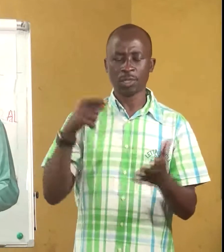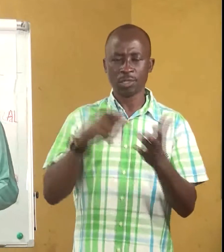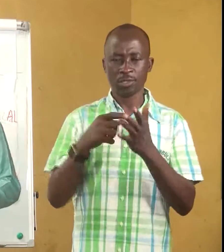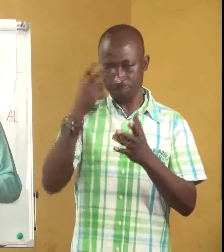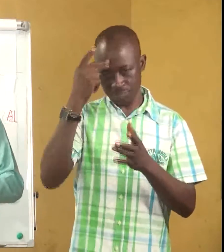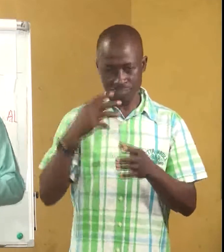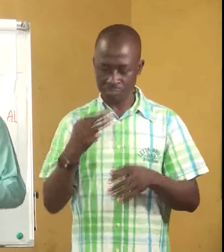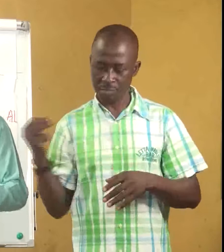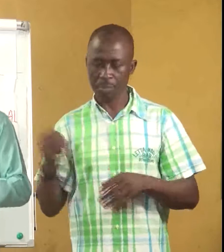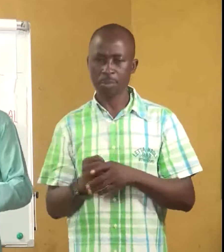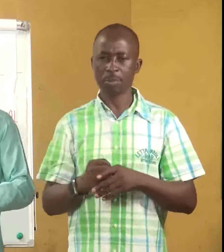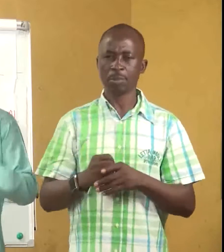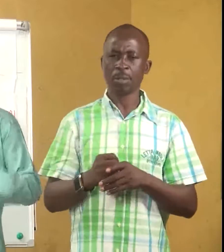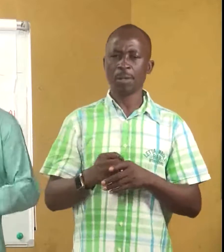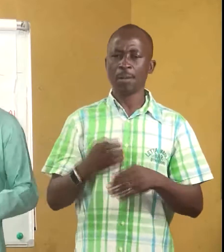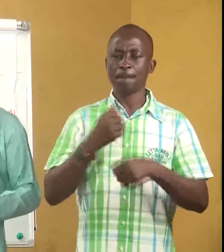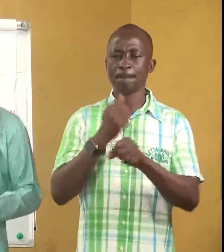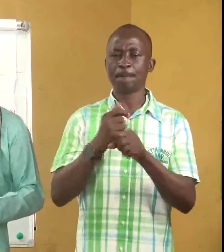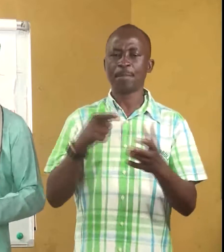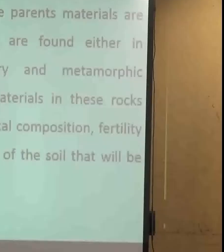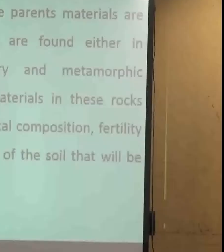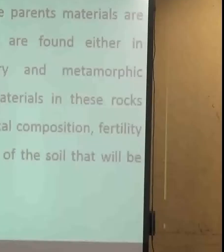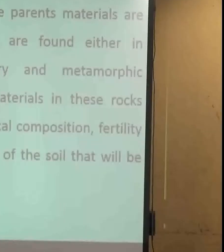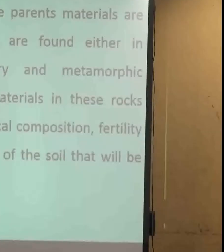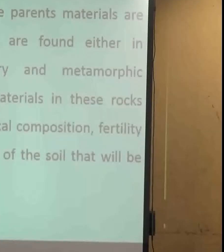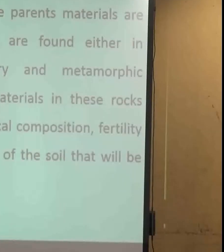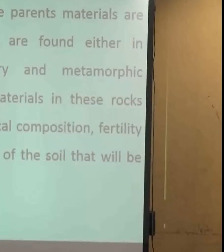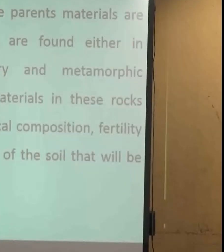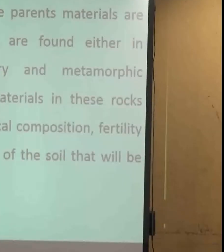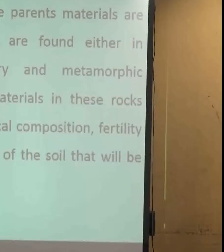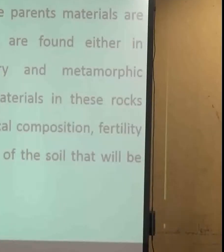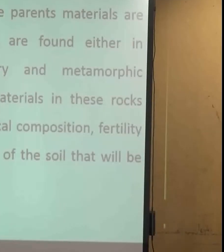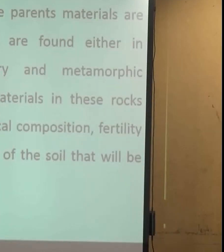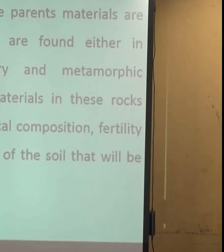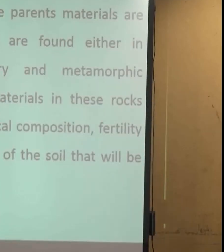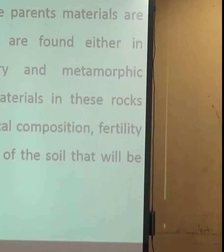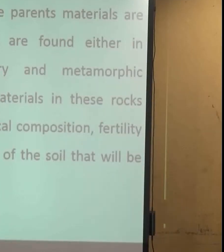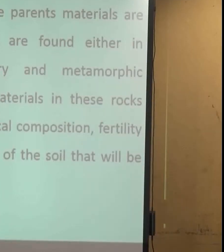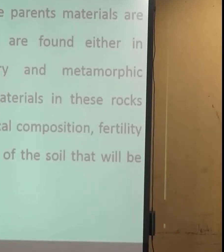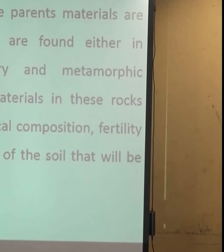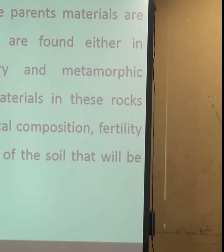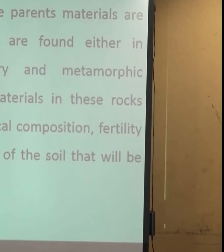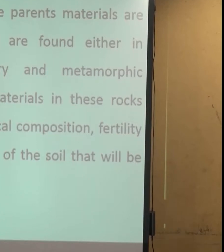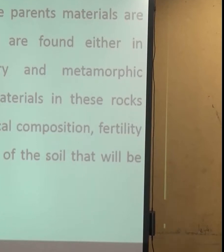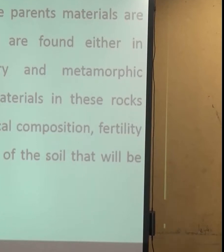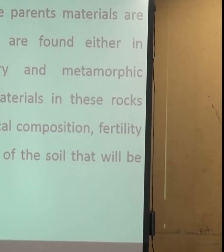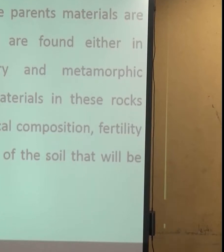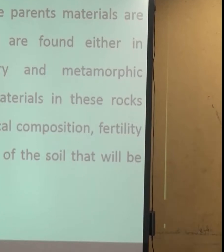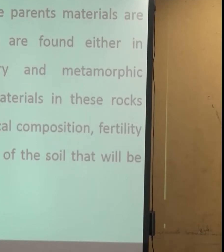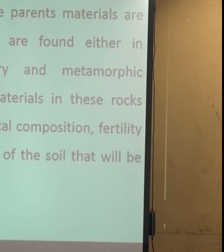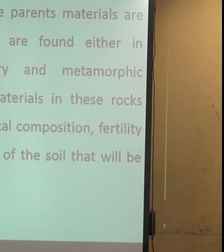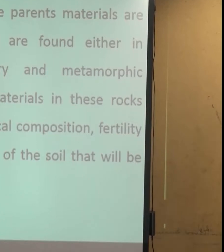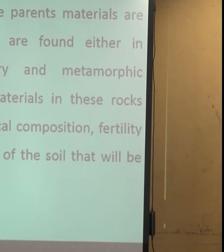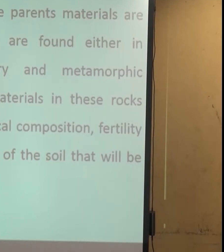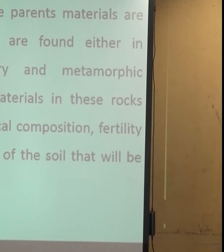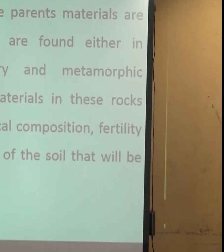rocks determine the chemical composition, the fertility, texture, and structure of the